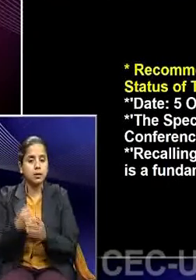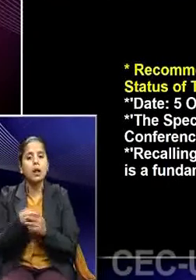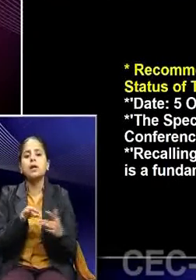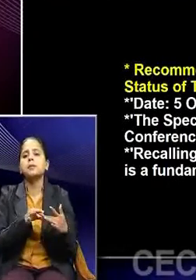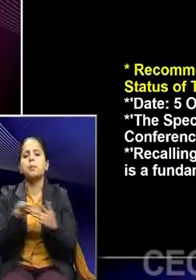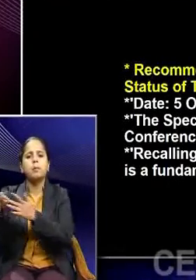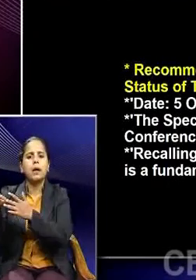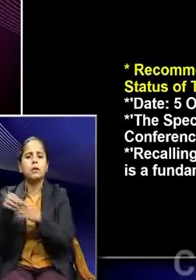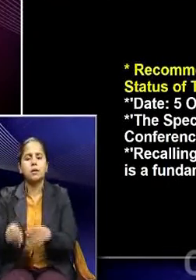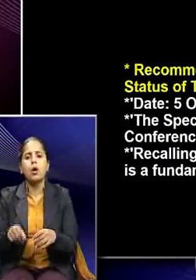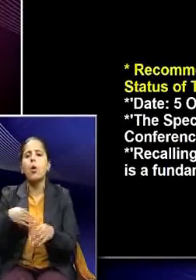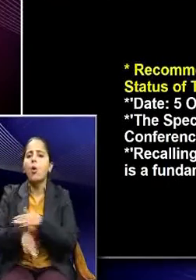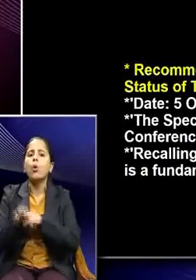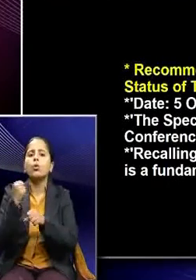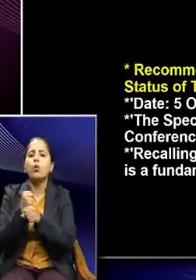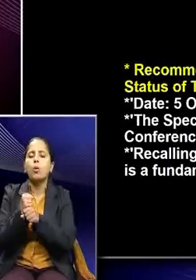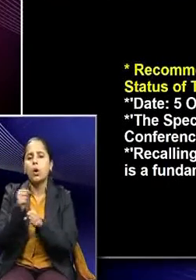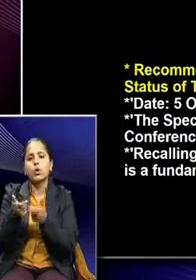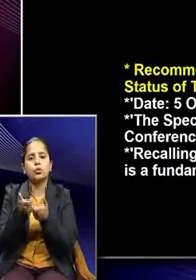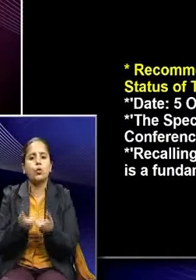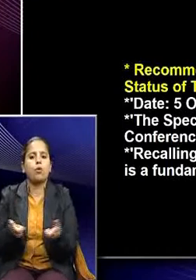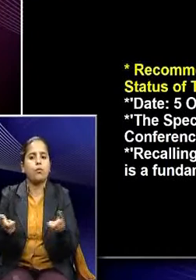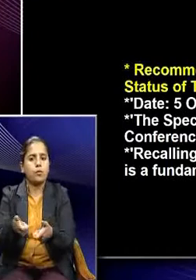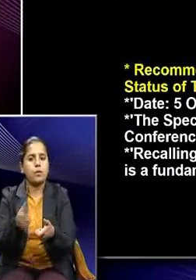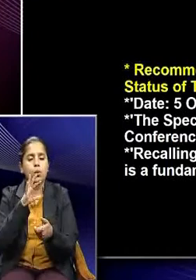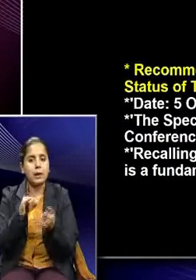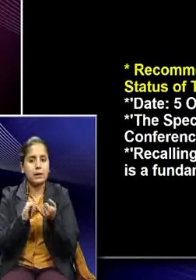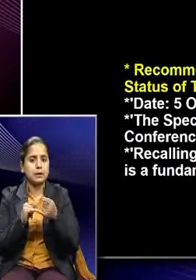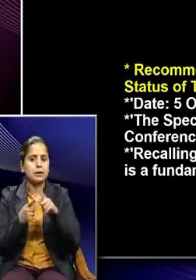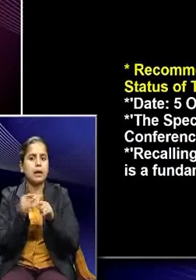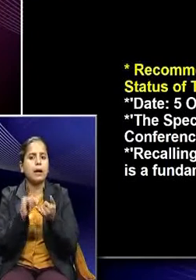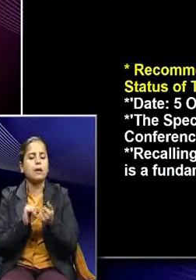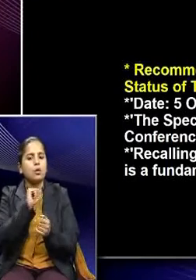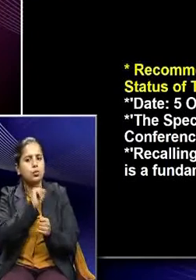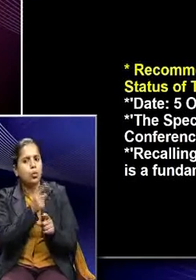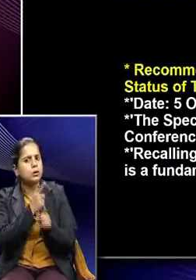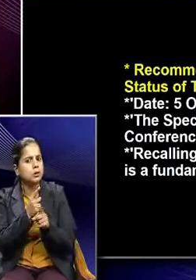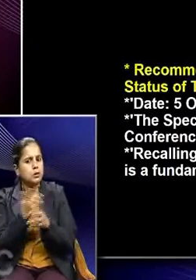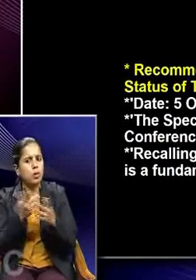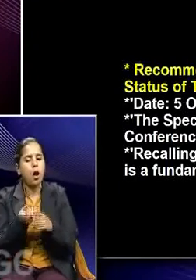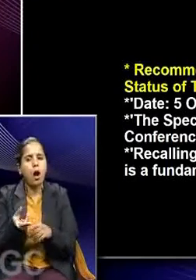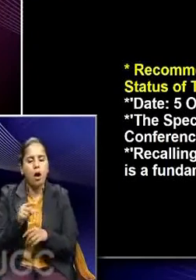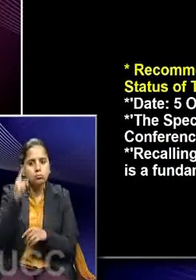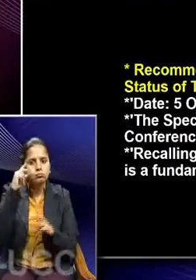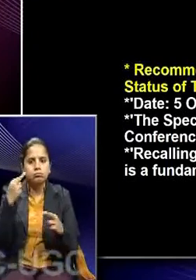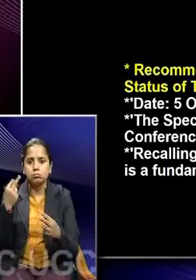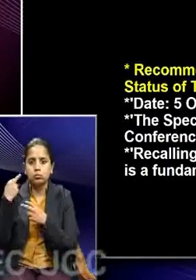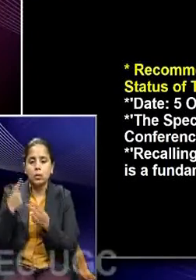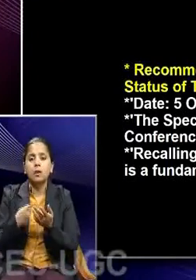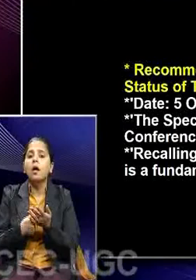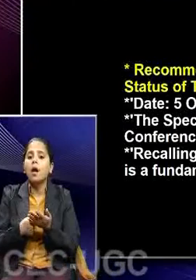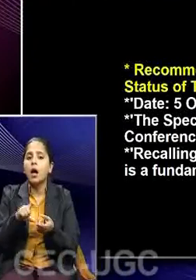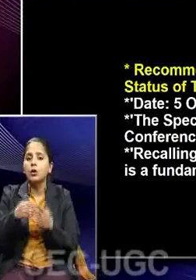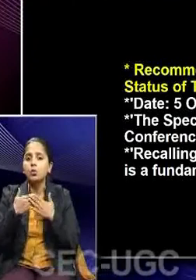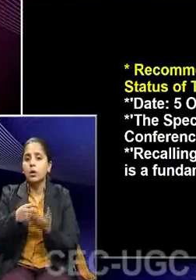Special Intergovernmental Conference on the Status of Teachers, recalling that the right to education is